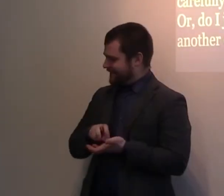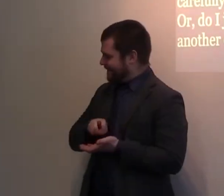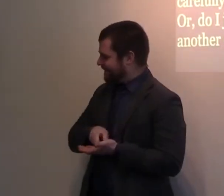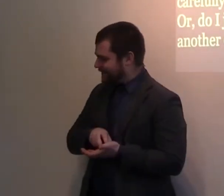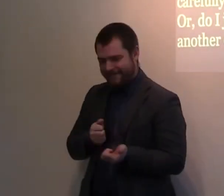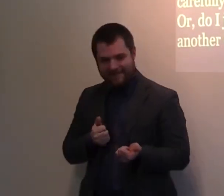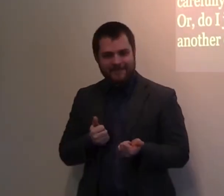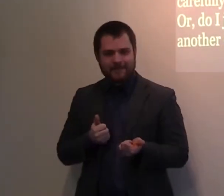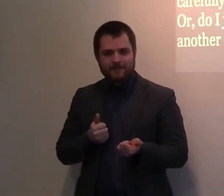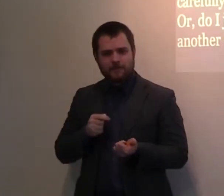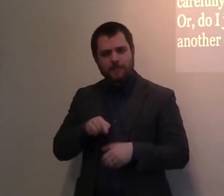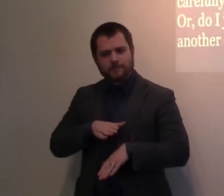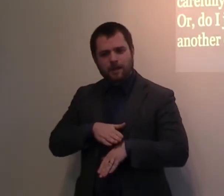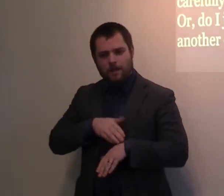How do I use my time?